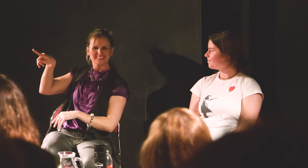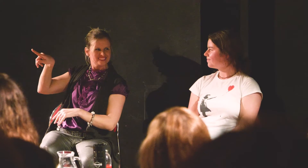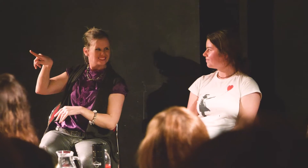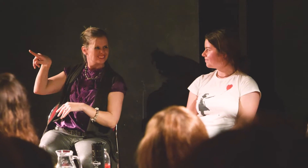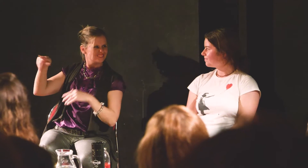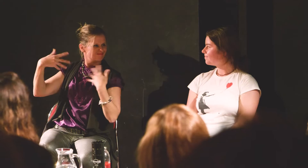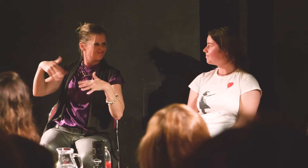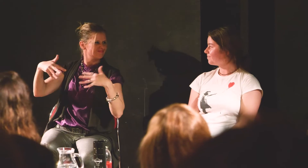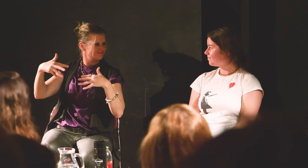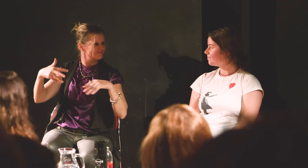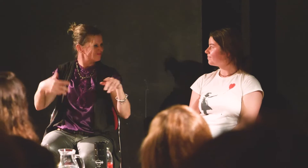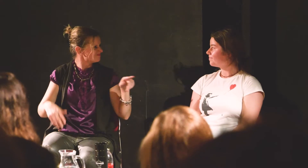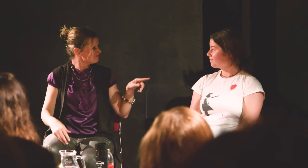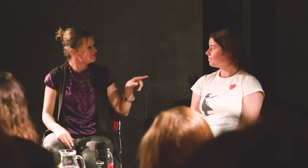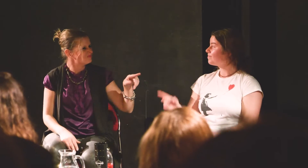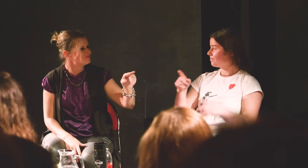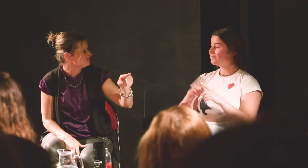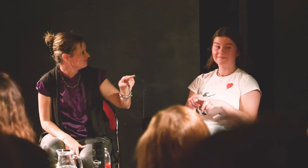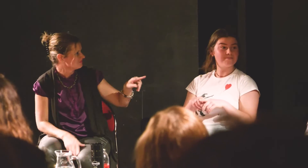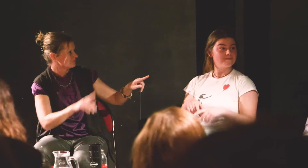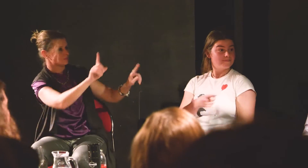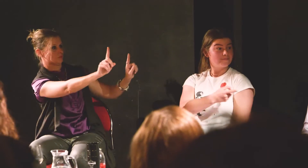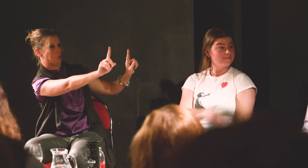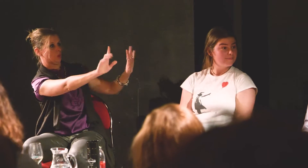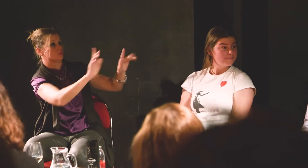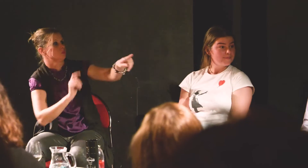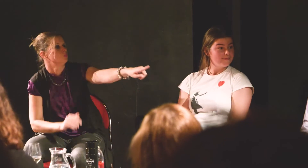But really, it was under that guidance of my parents.